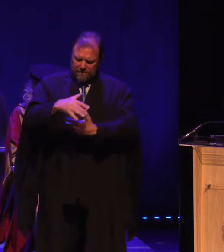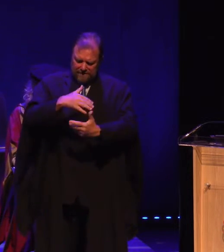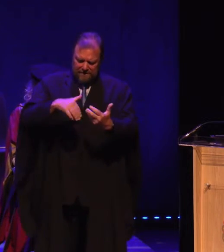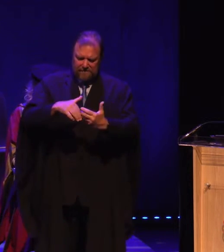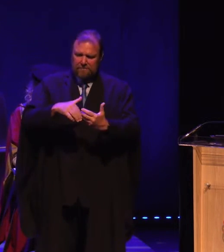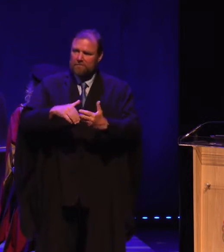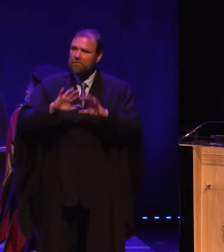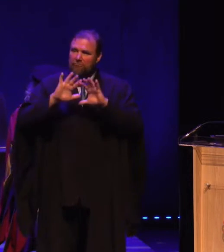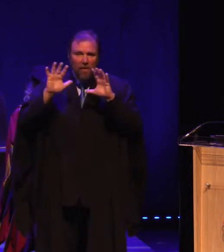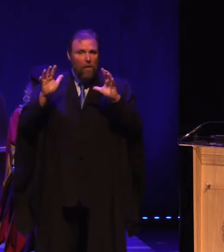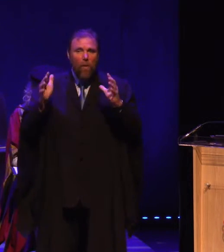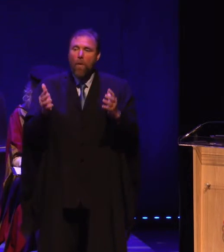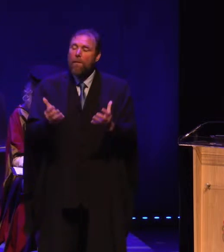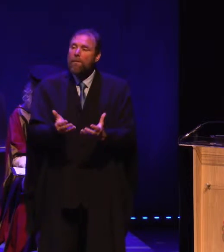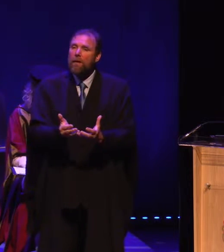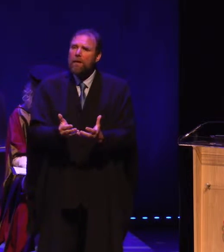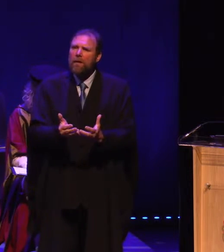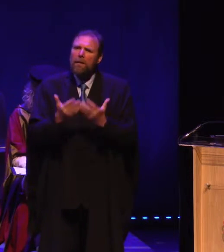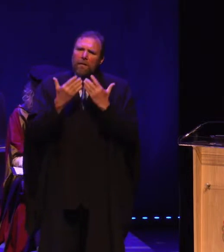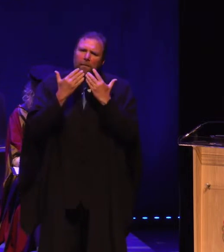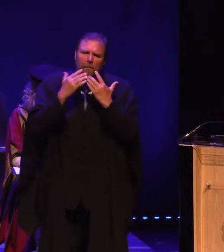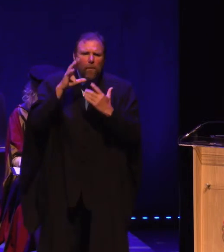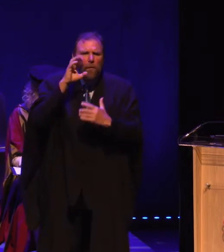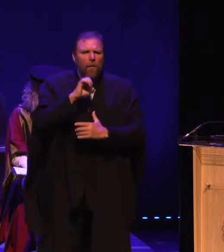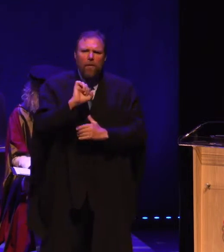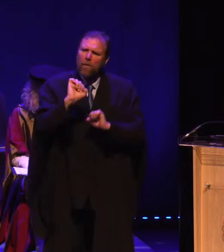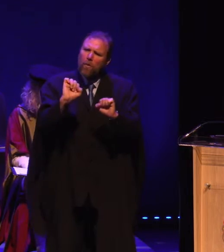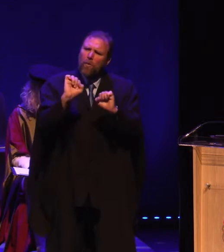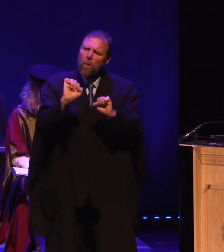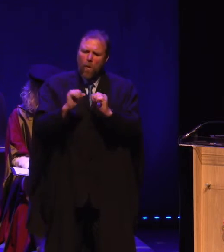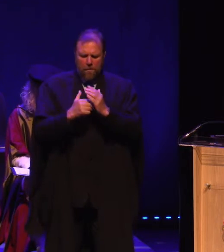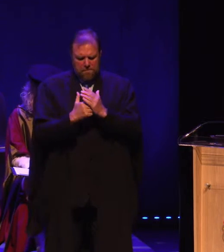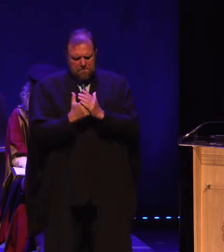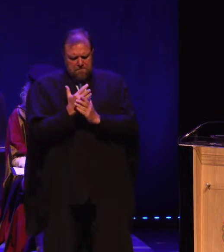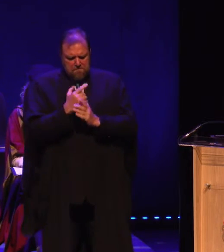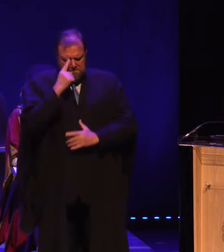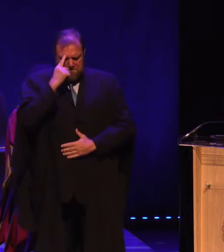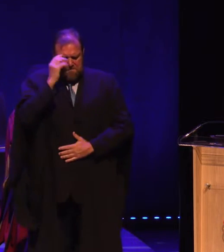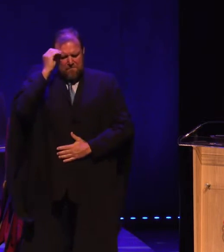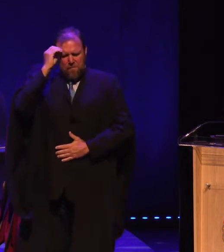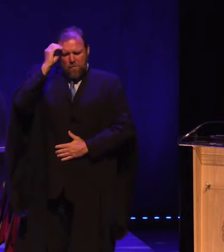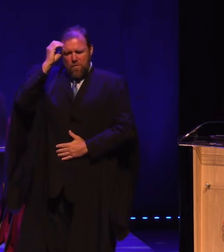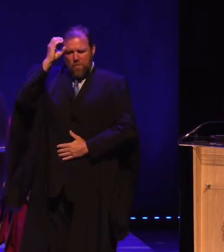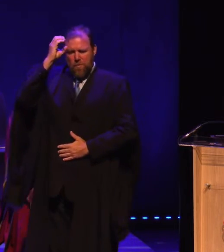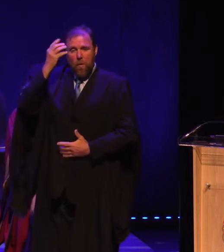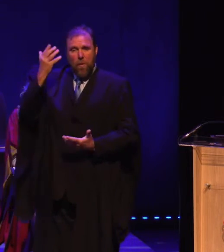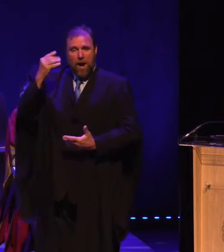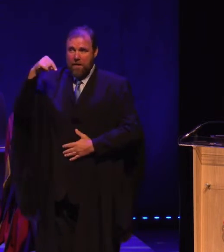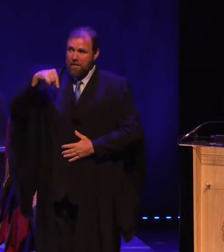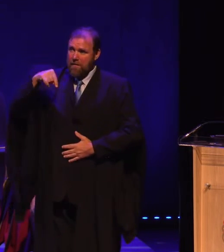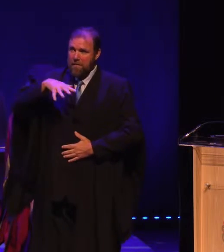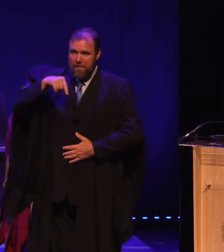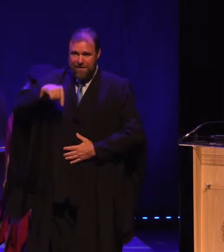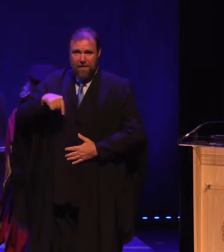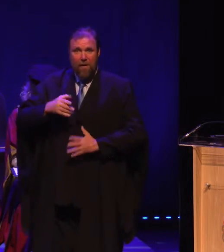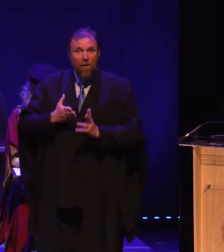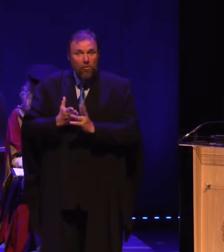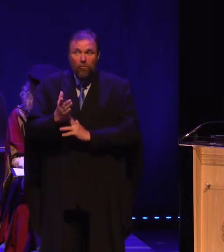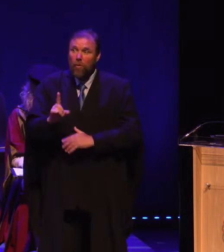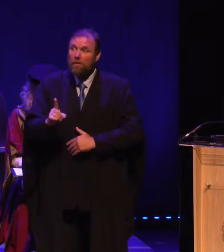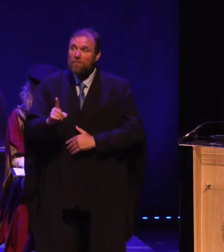globe, please remember that you developed your extensive knowledge and skills during a global